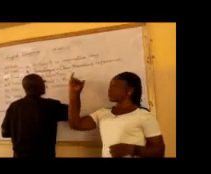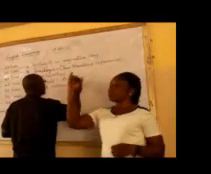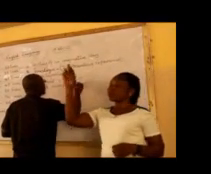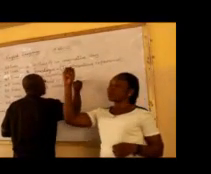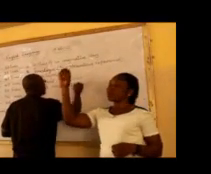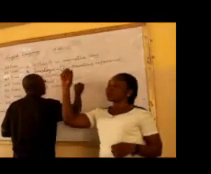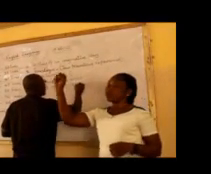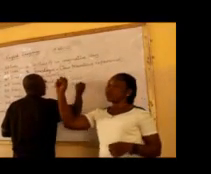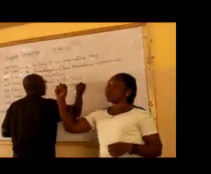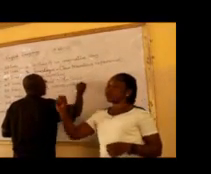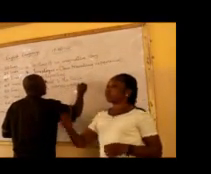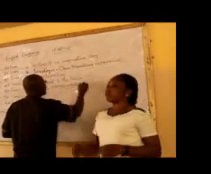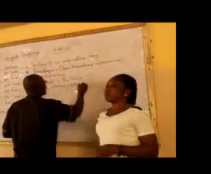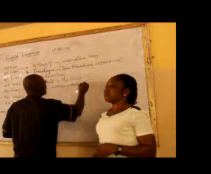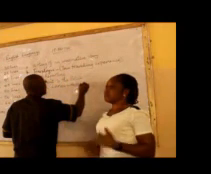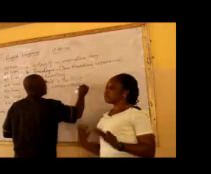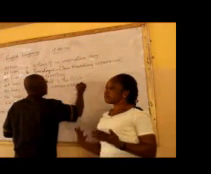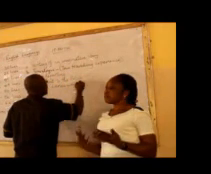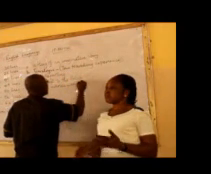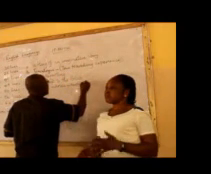discussing wedding